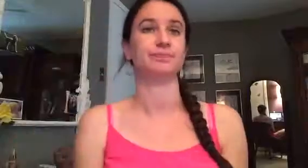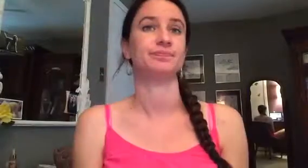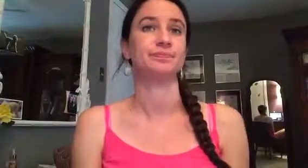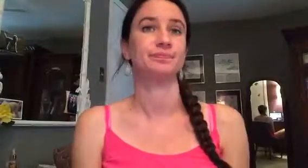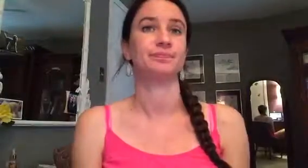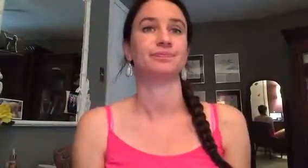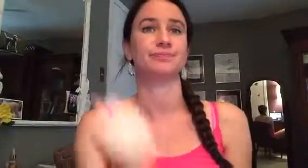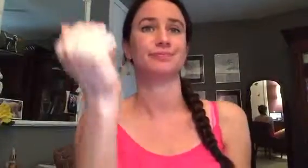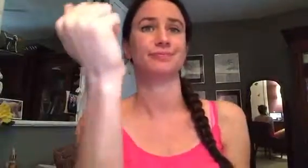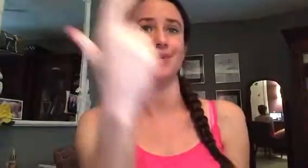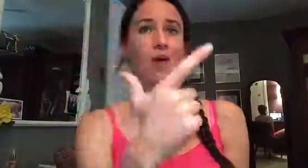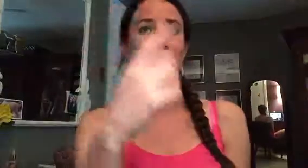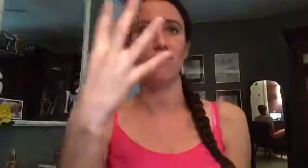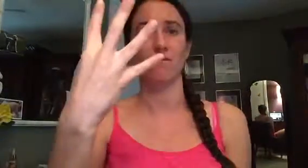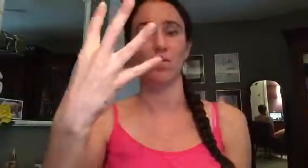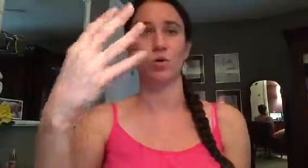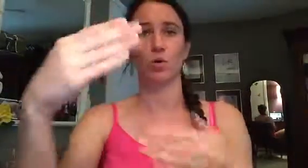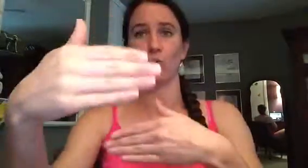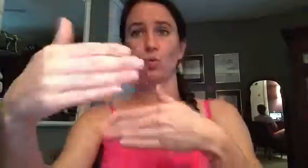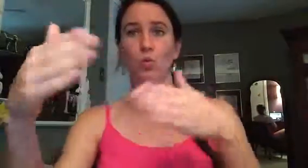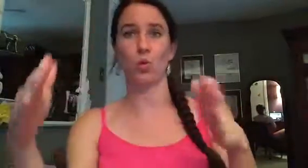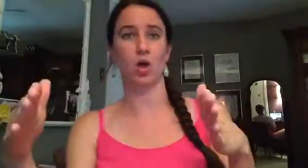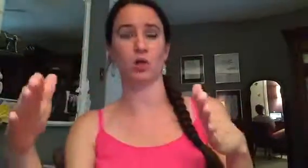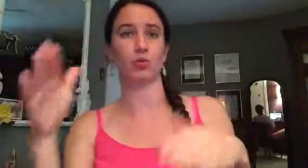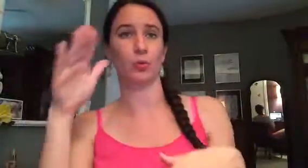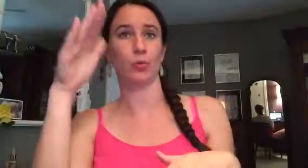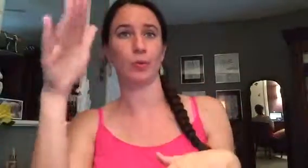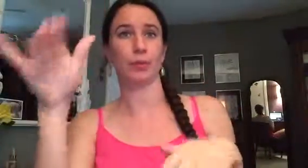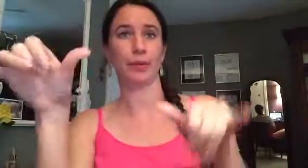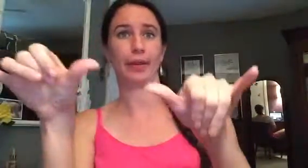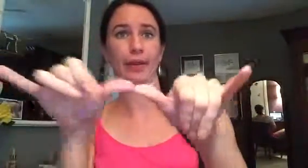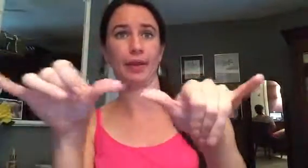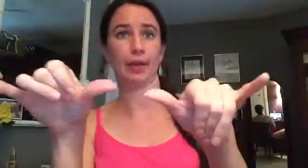All 4 walls will be equal in size.